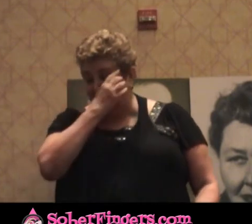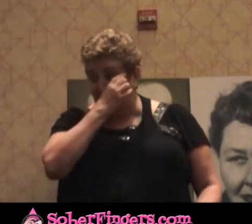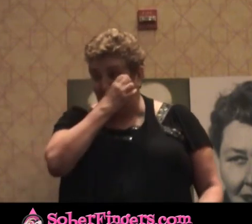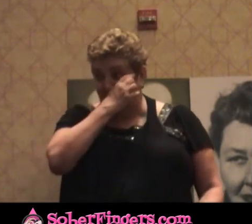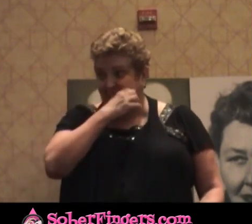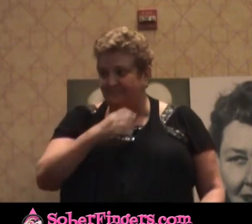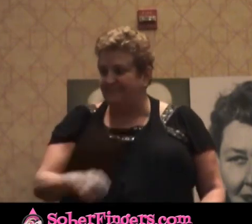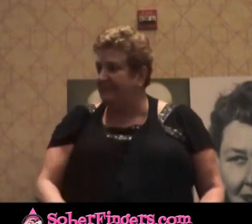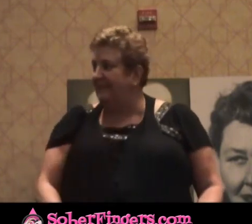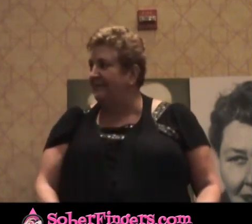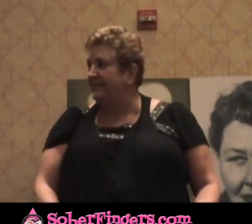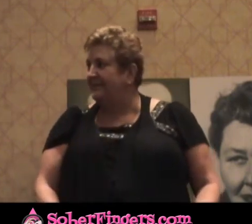You want a big book study?